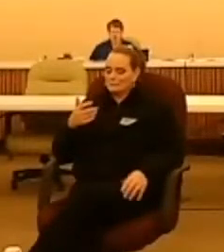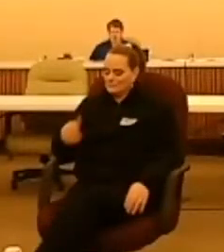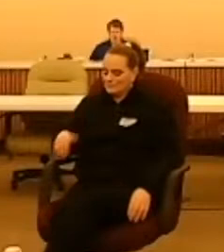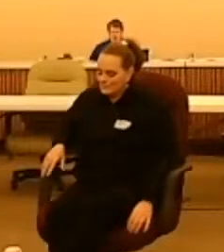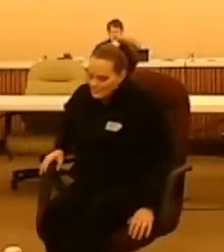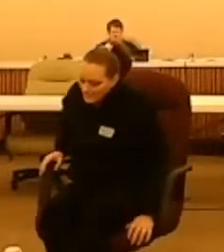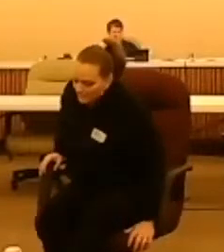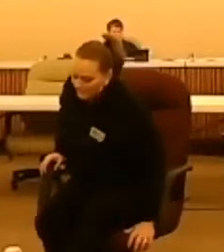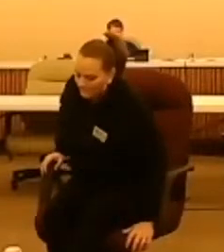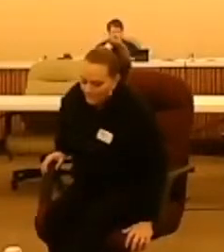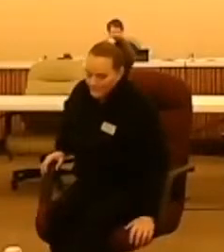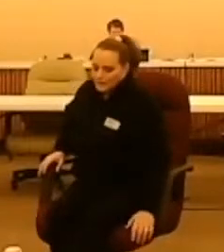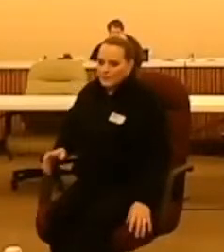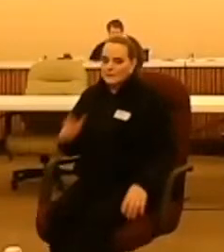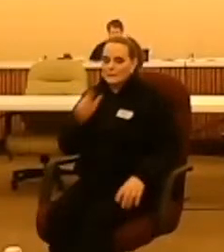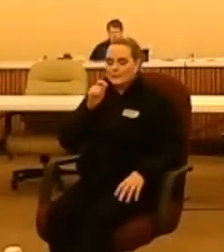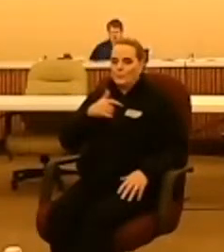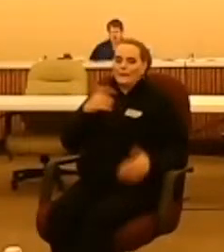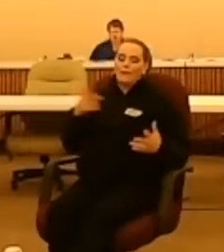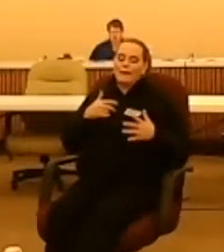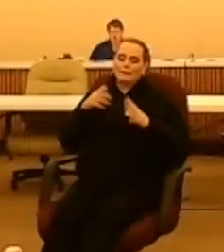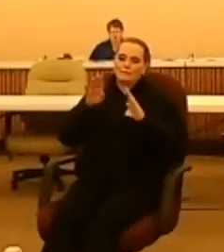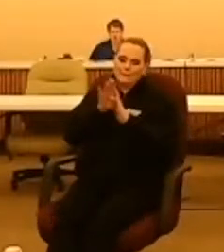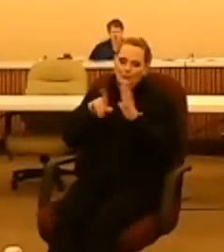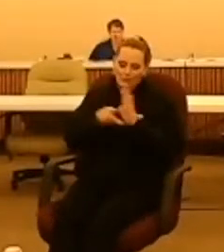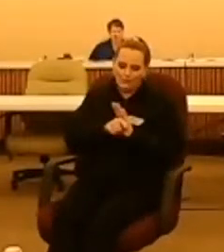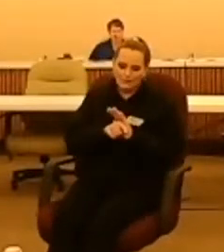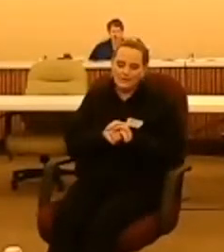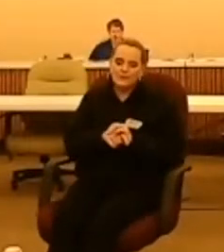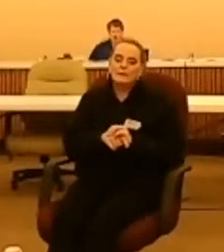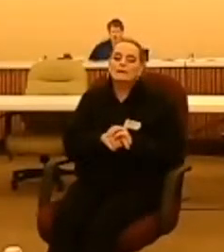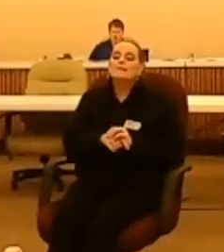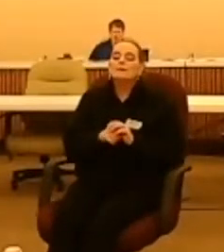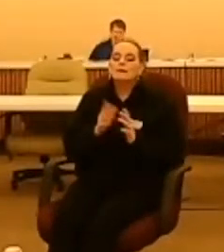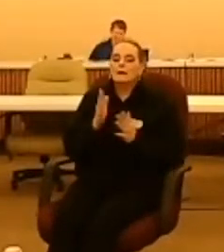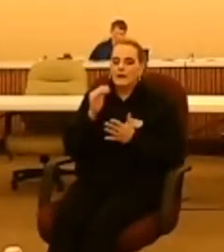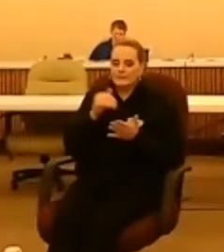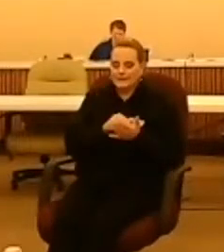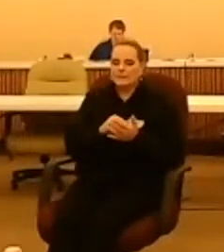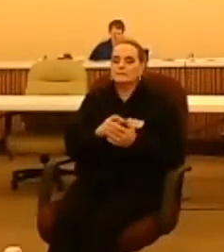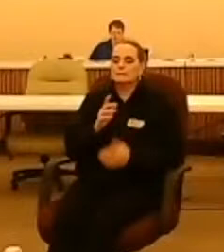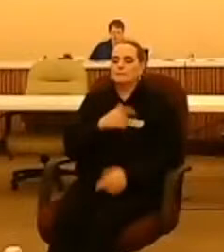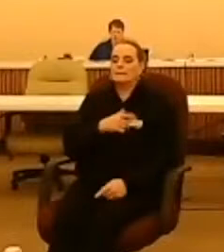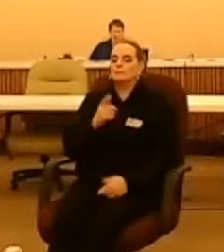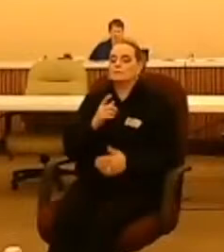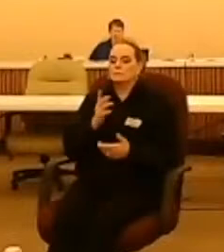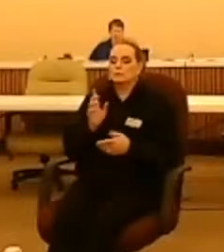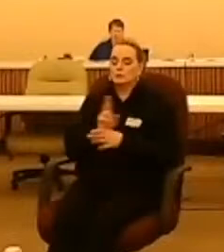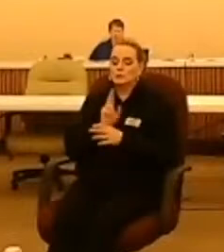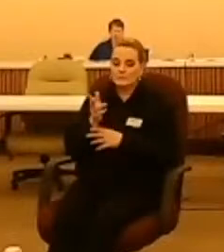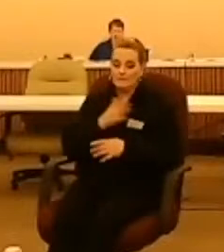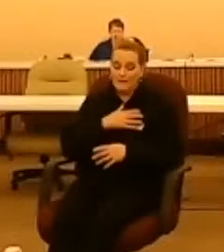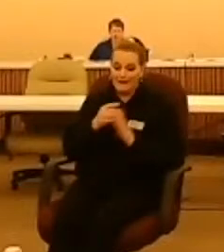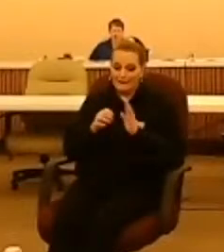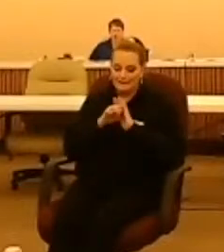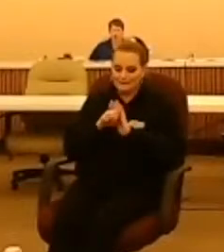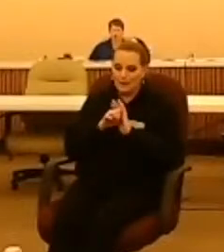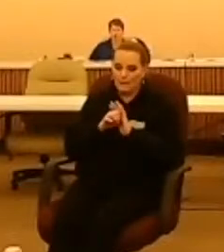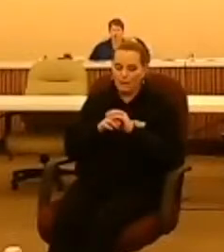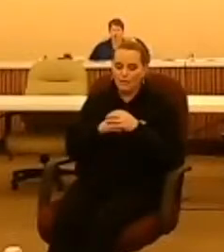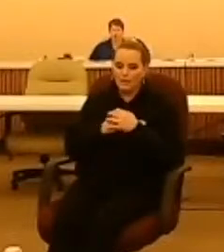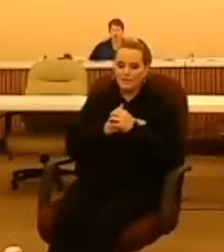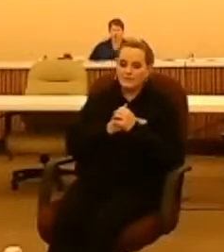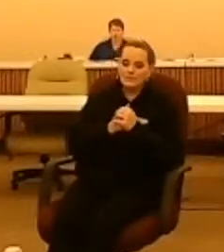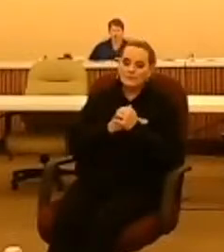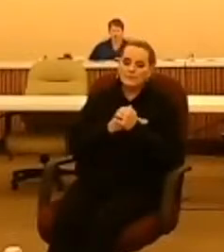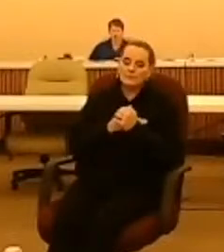a lot of background stuff. Just, it would be, you know, again, going back to my example, it would be,